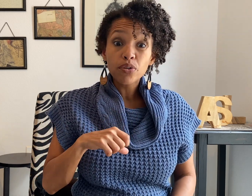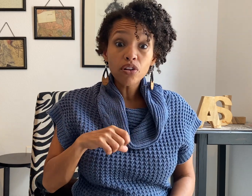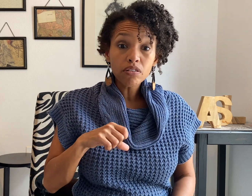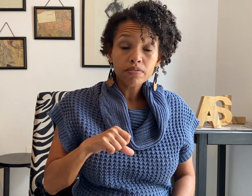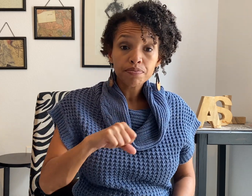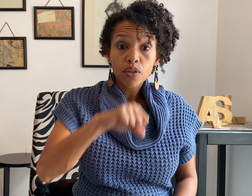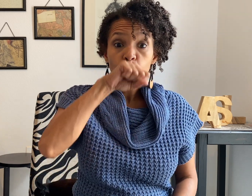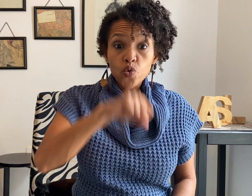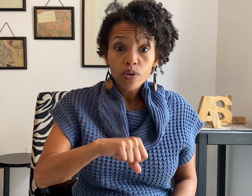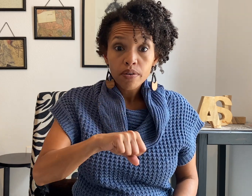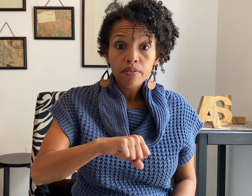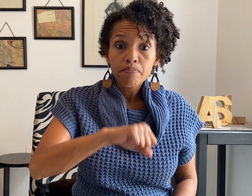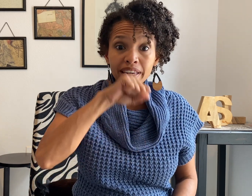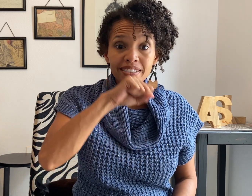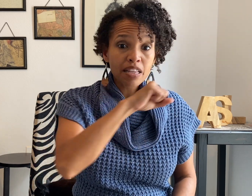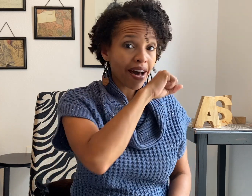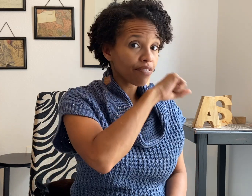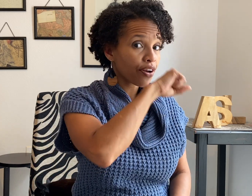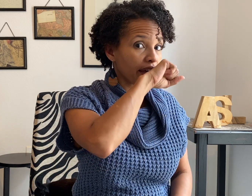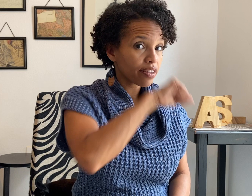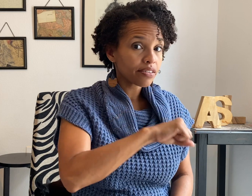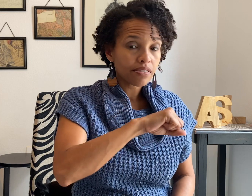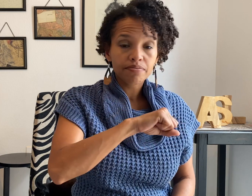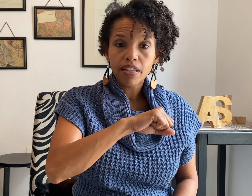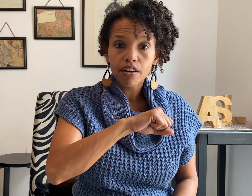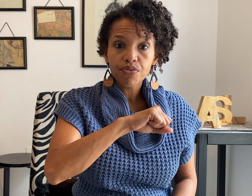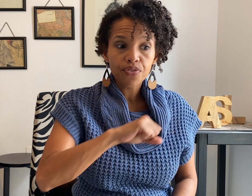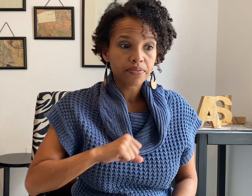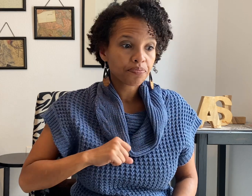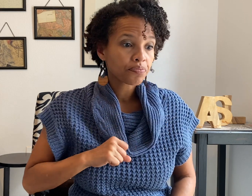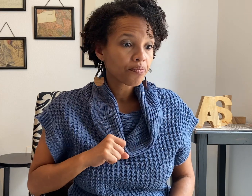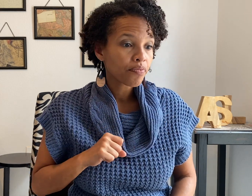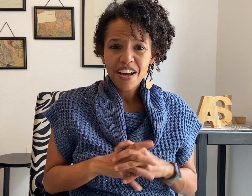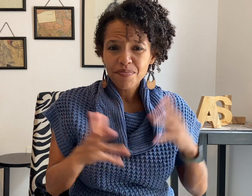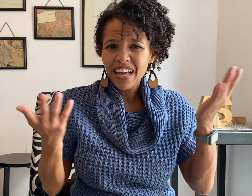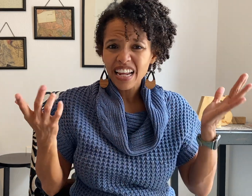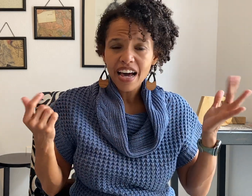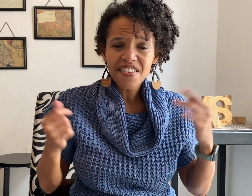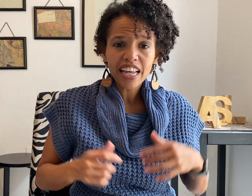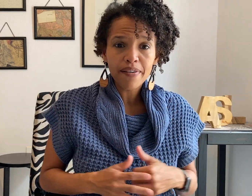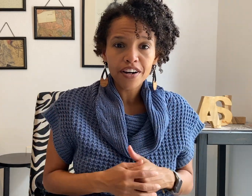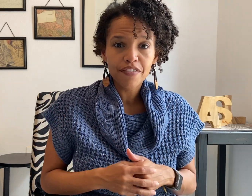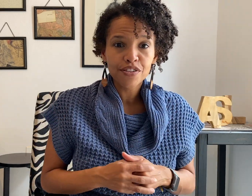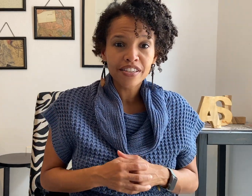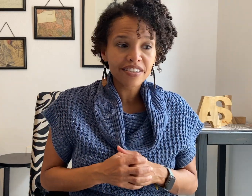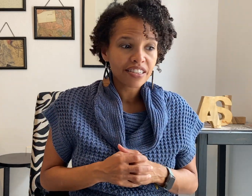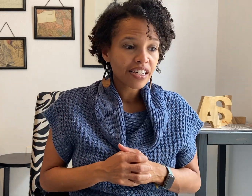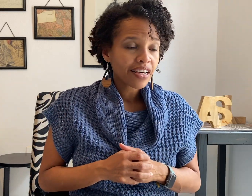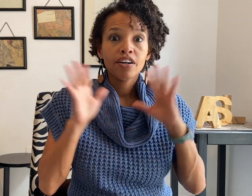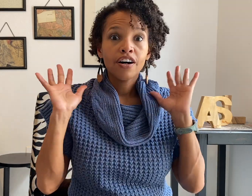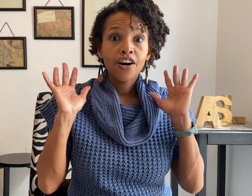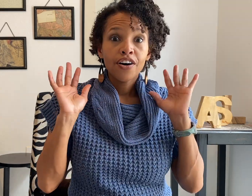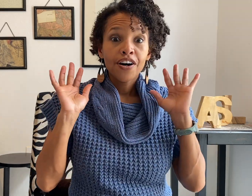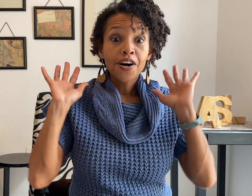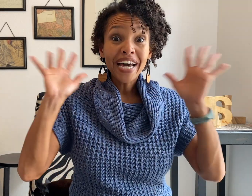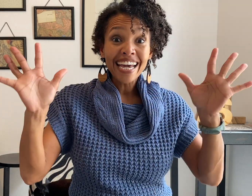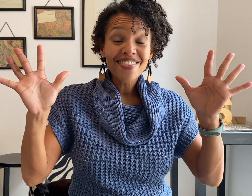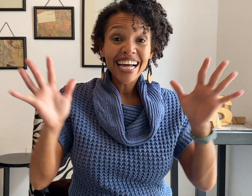people. Kissing the back of your hand, love. I think that about covers it. Okay, that's